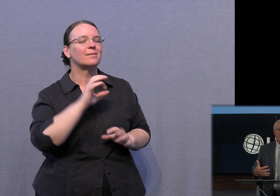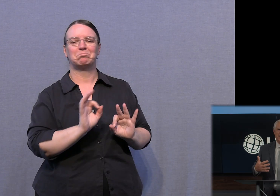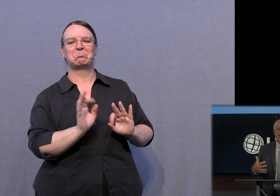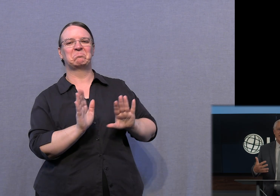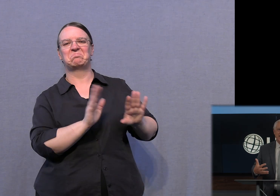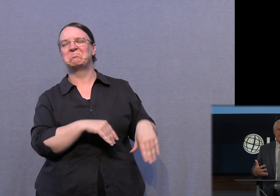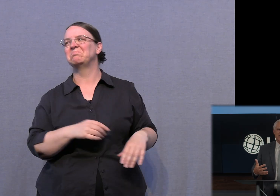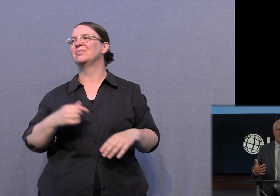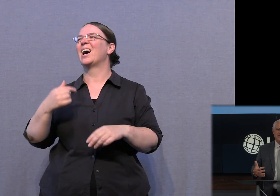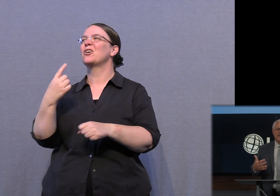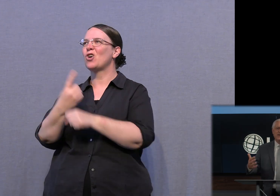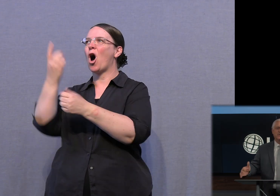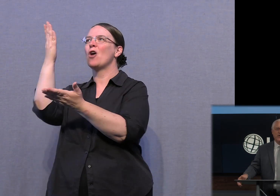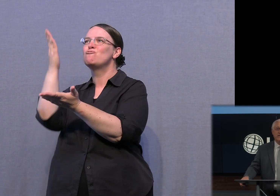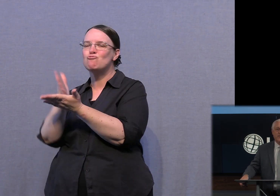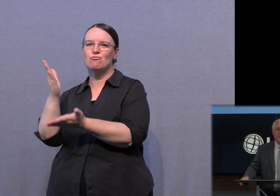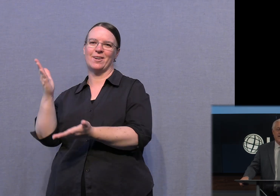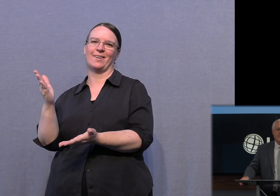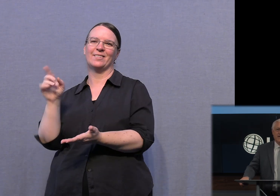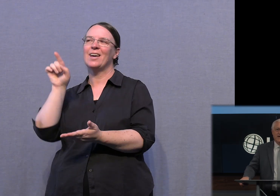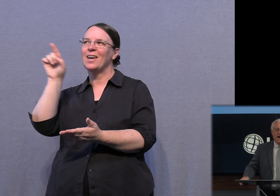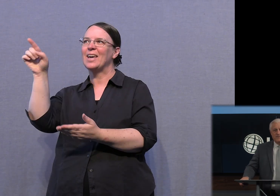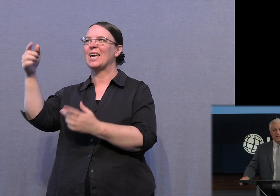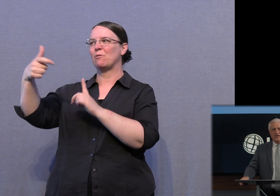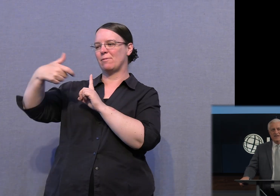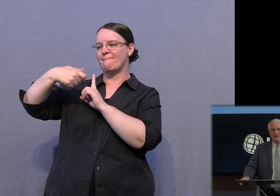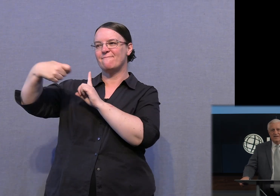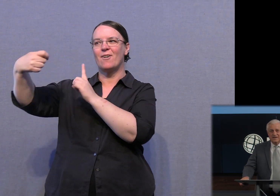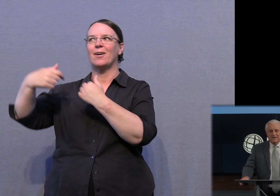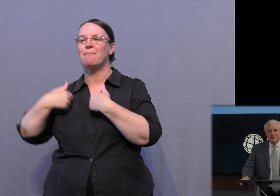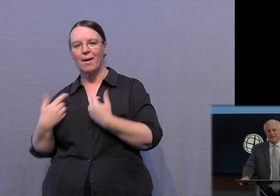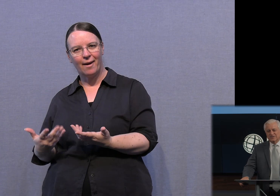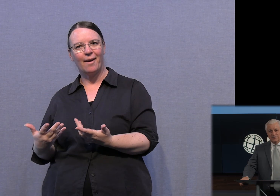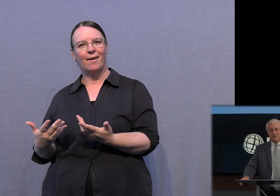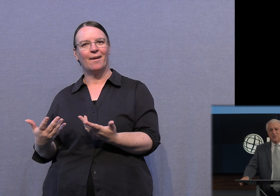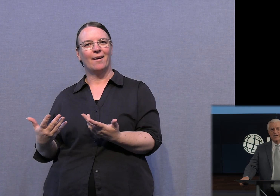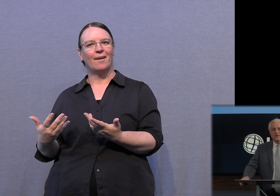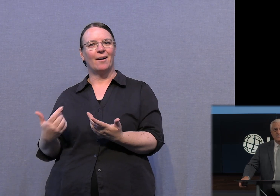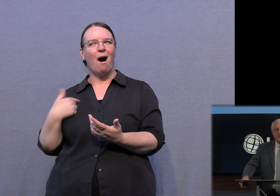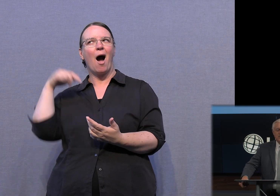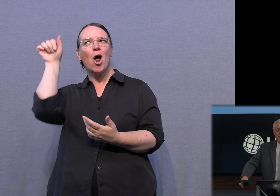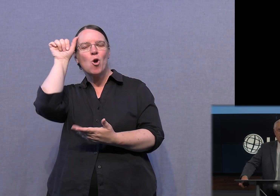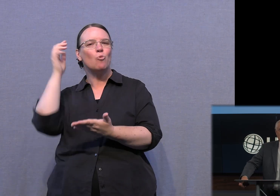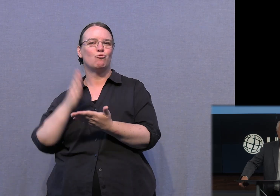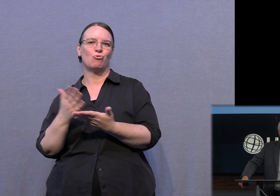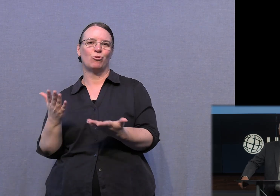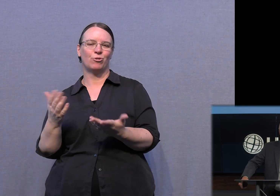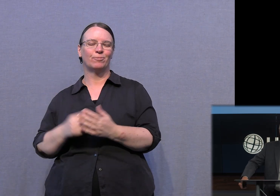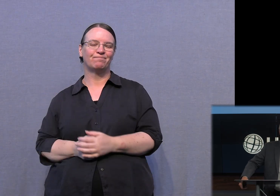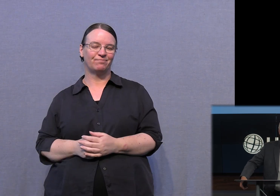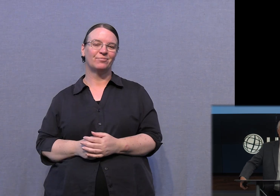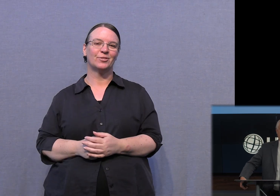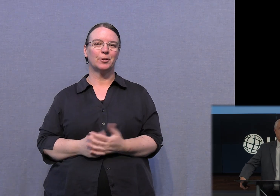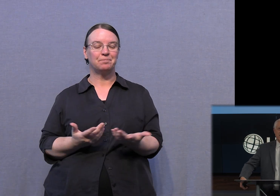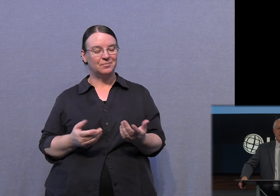real, that he exists, that he was reaching for me. Obviously, as the story, you can know the rest of the story.